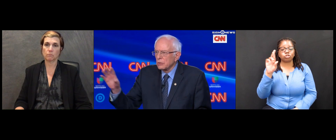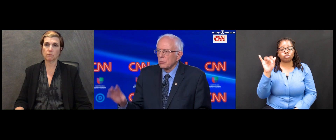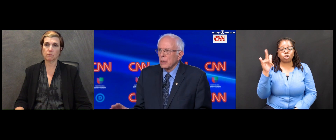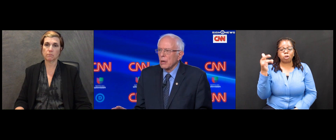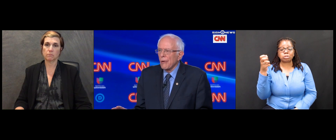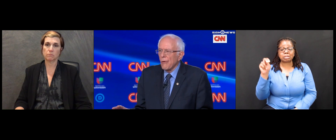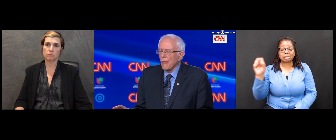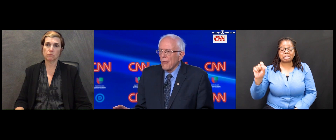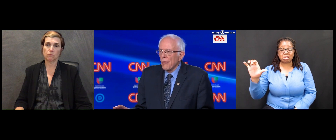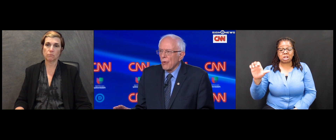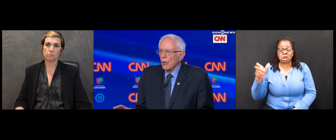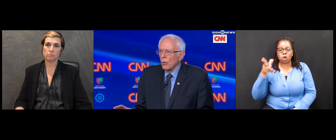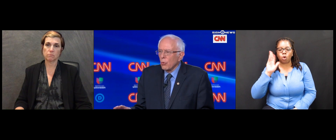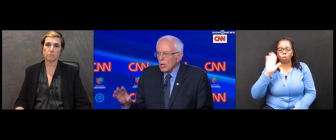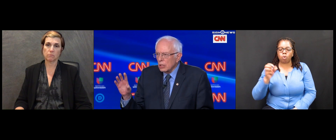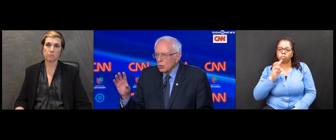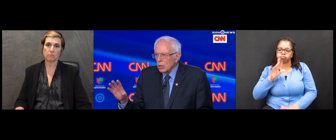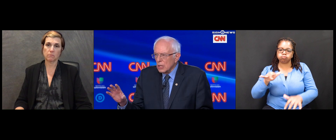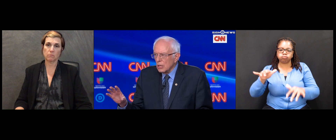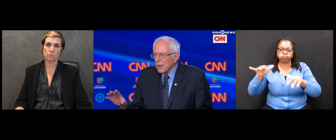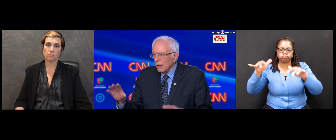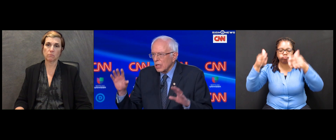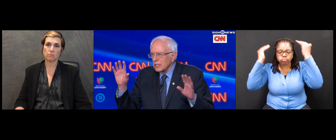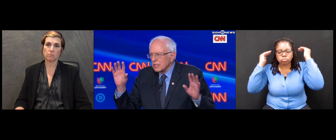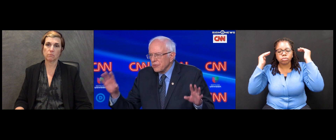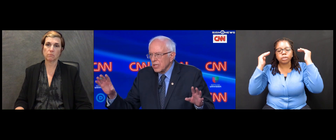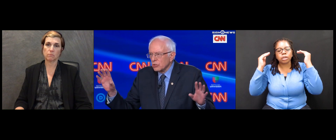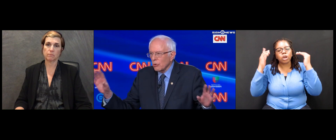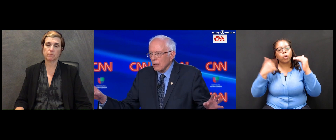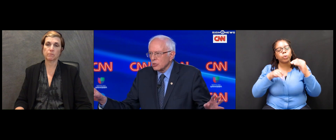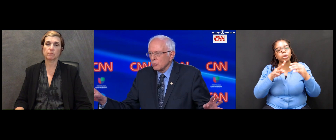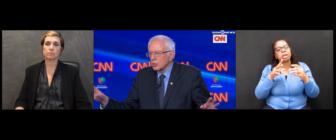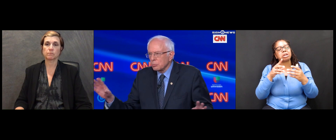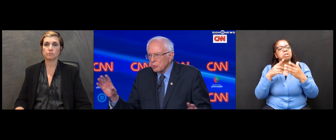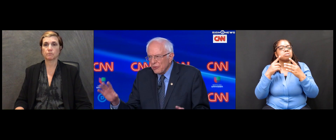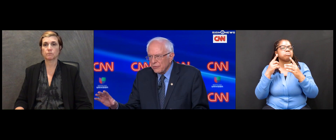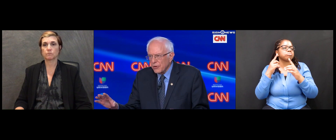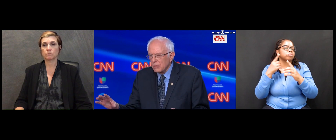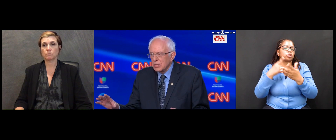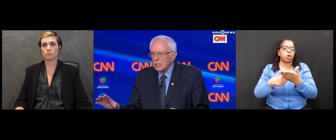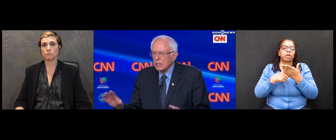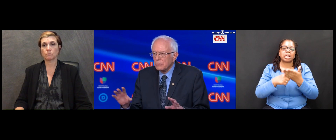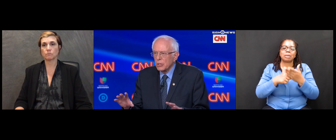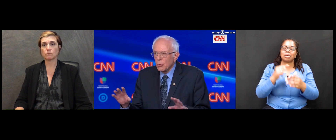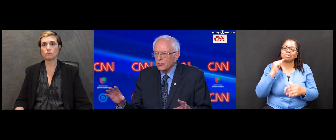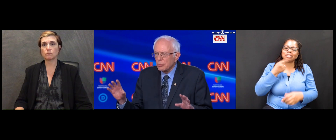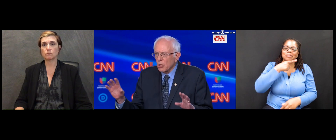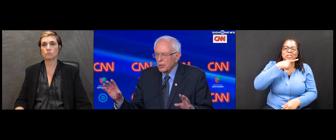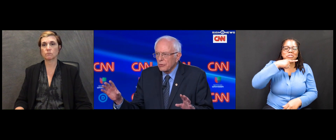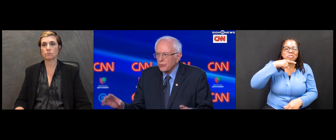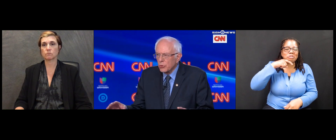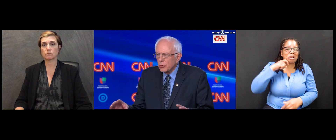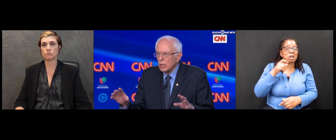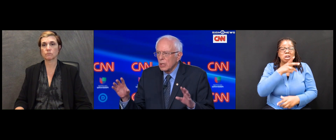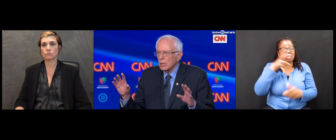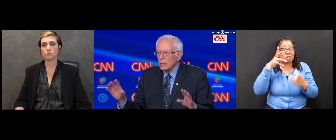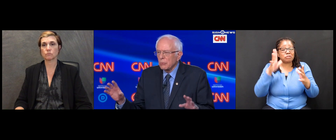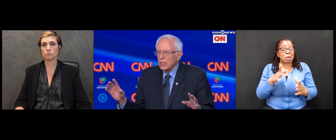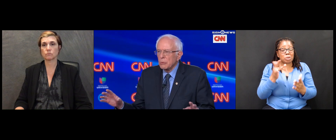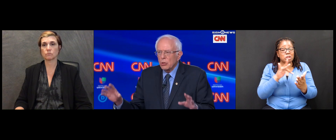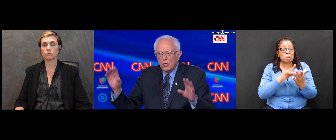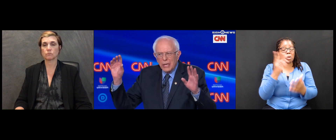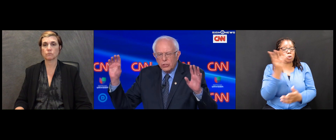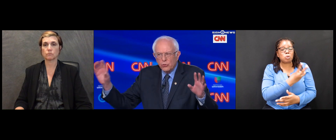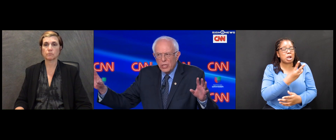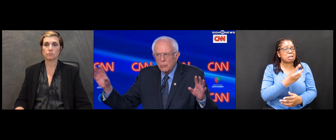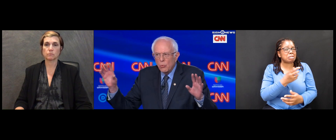being underwater. We are talking about severe droughts, which will prevent farmers in the Midwest from growing the food that